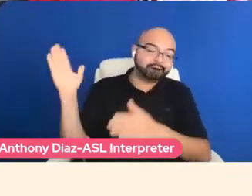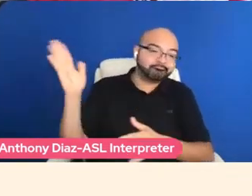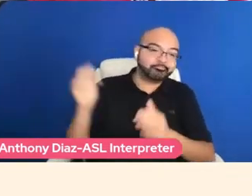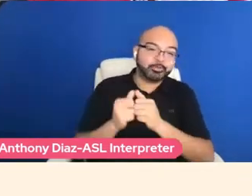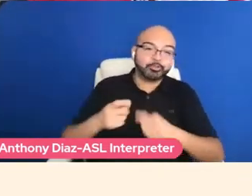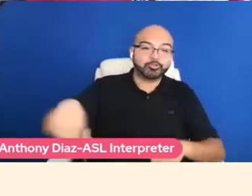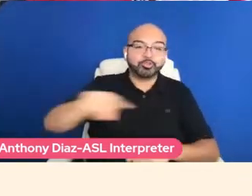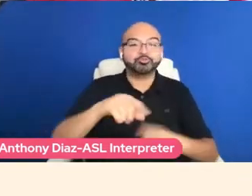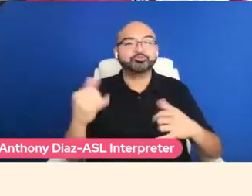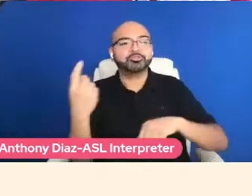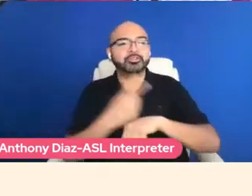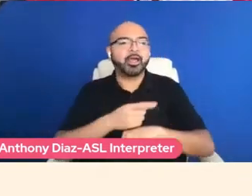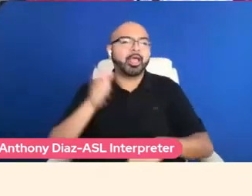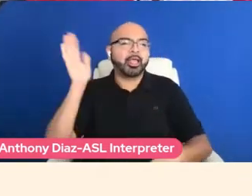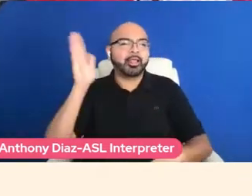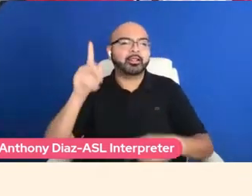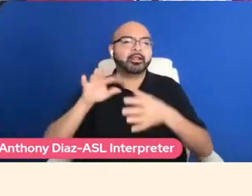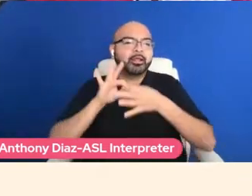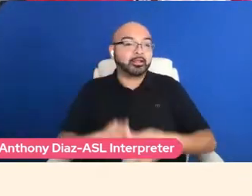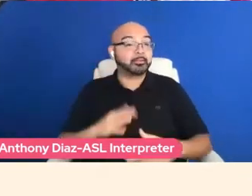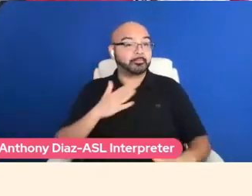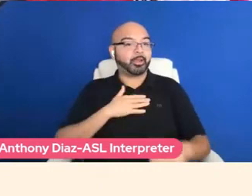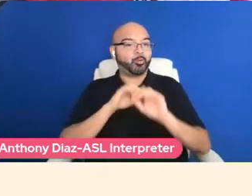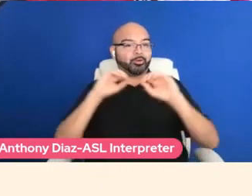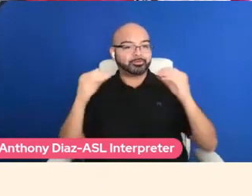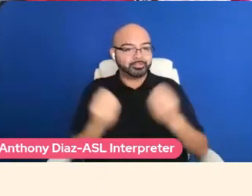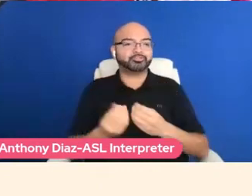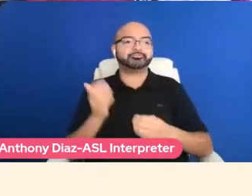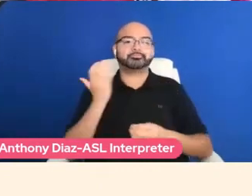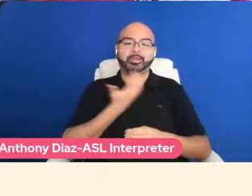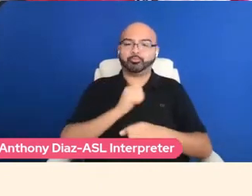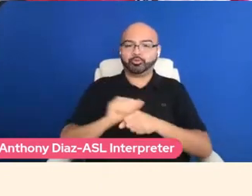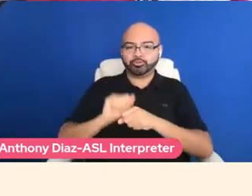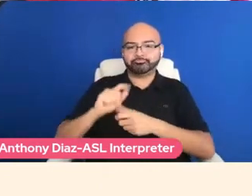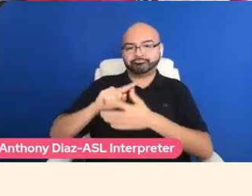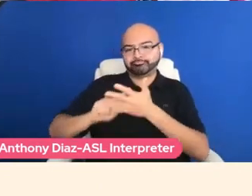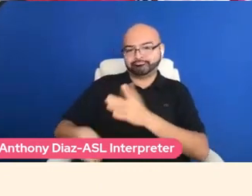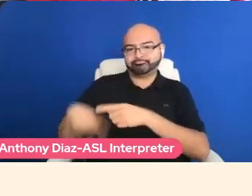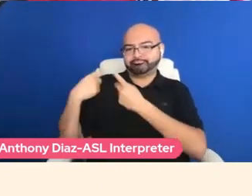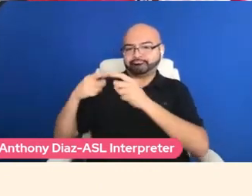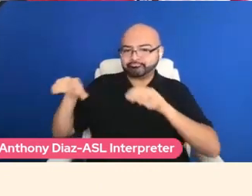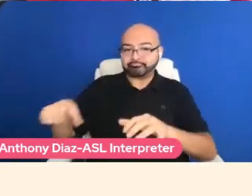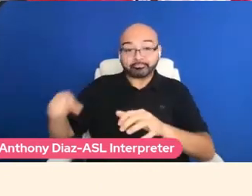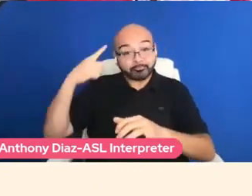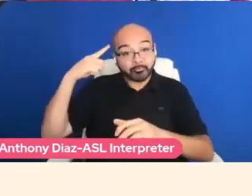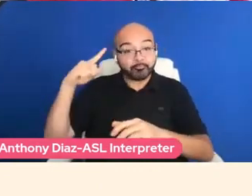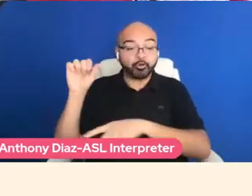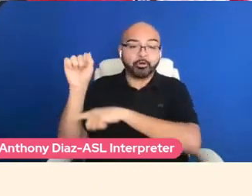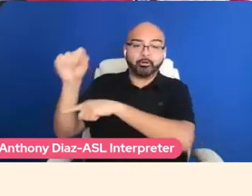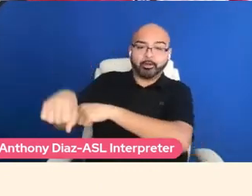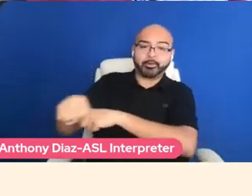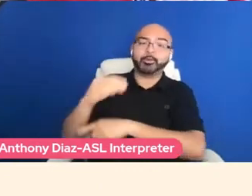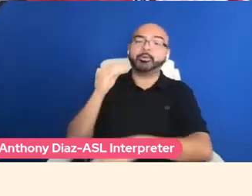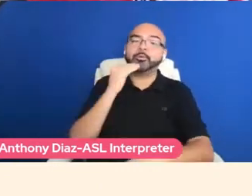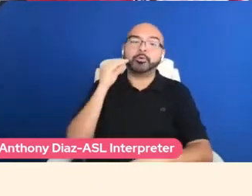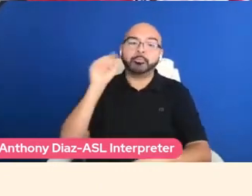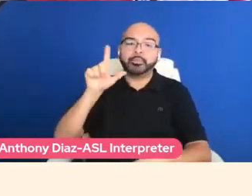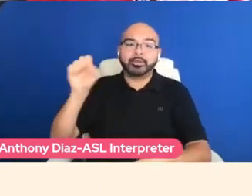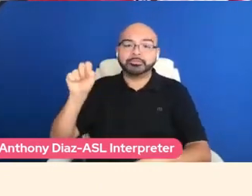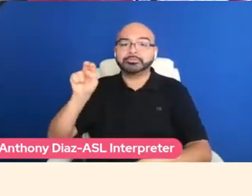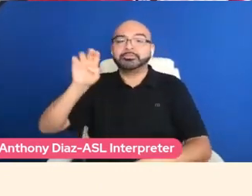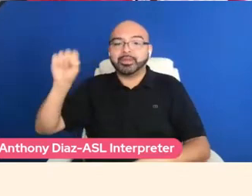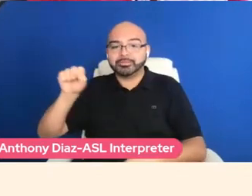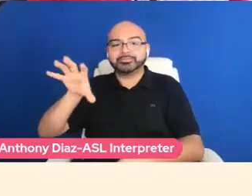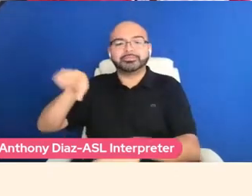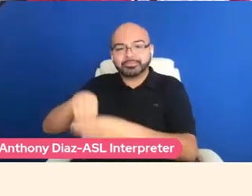present on my organization and some of the work that we're doing to conquer homelessness within the